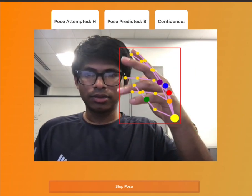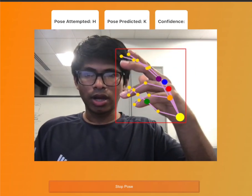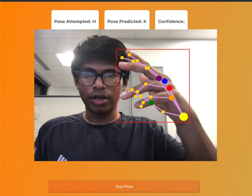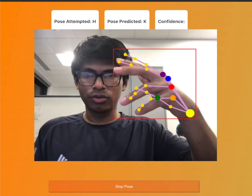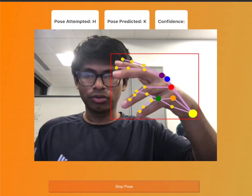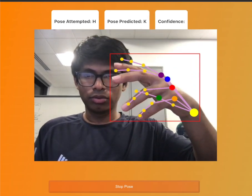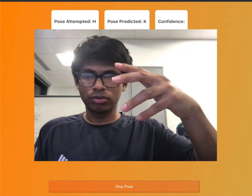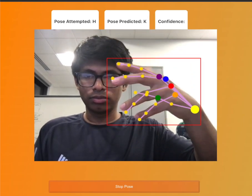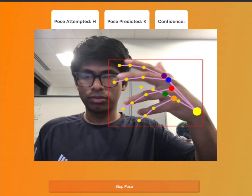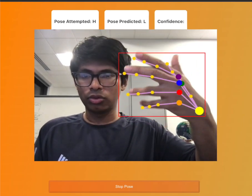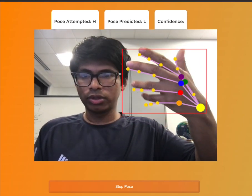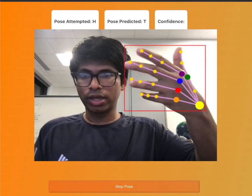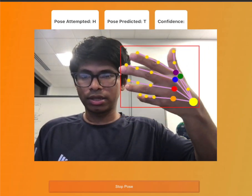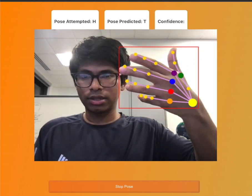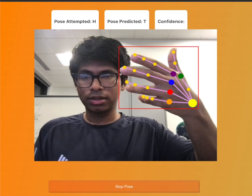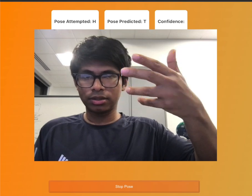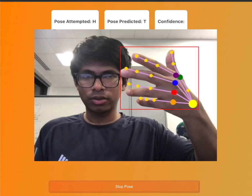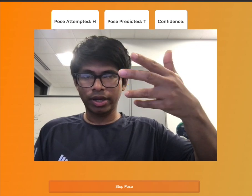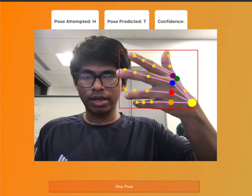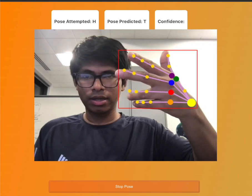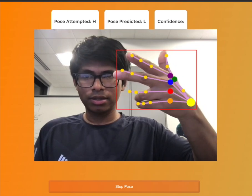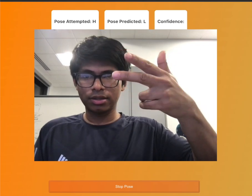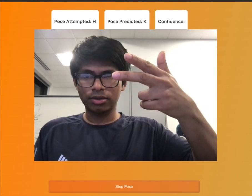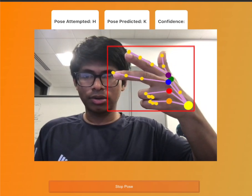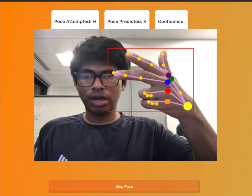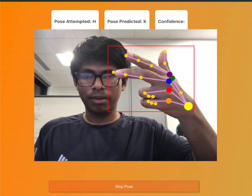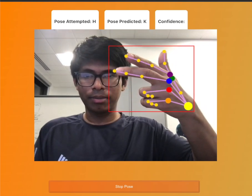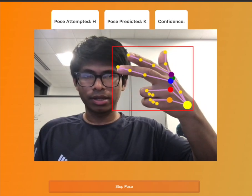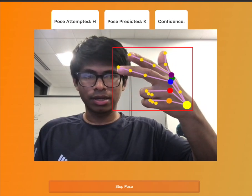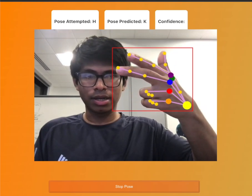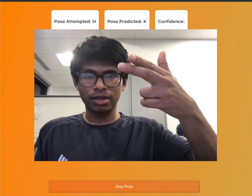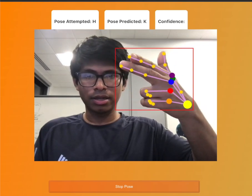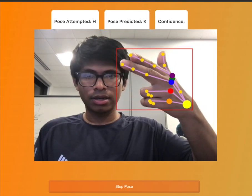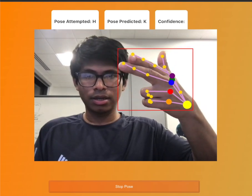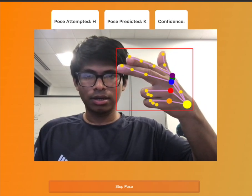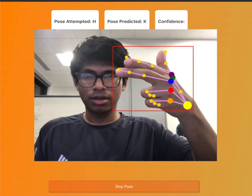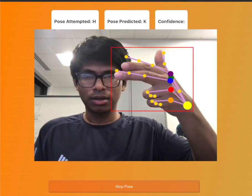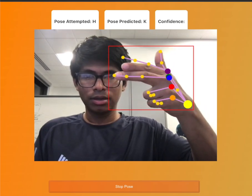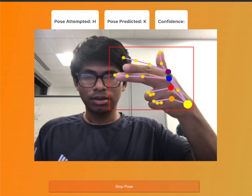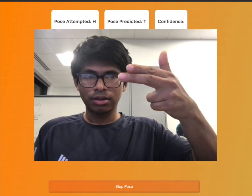Let's try to do that. Okay, so I make that hand